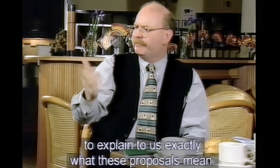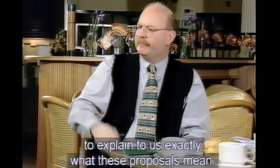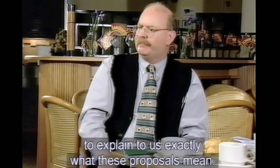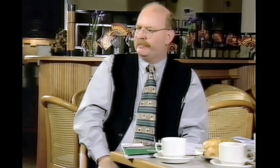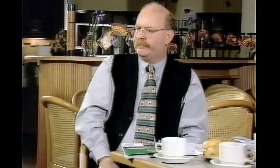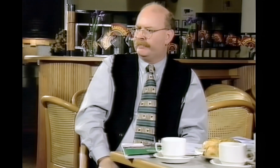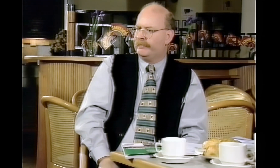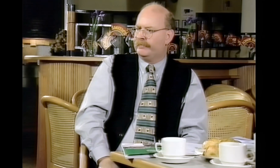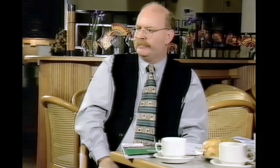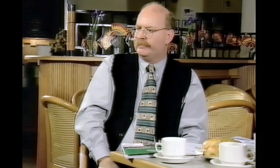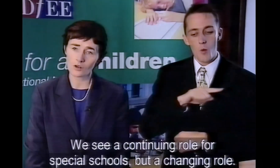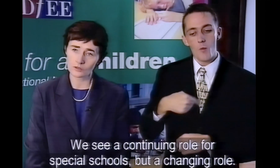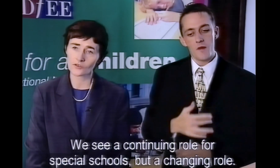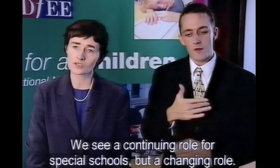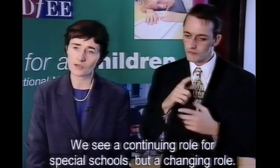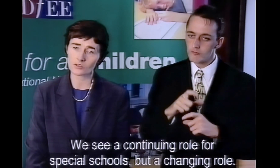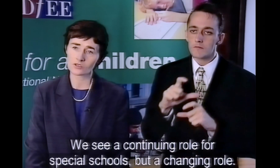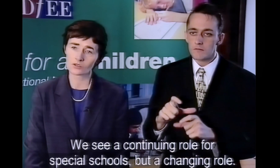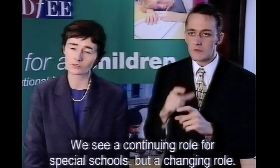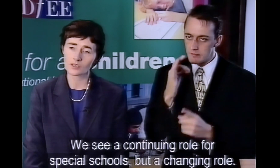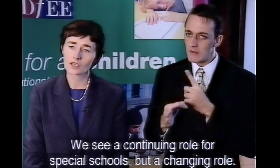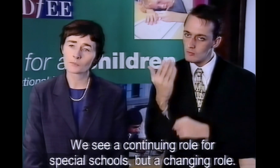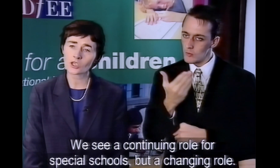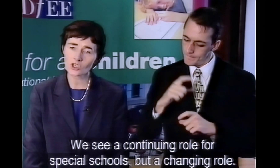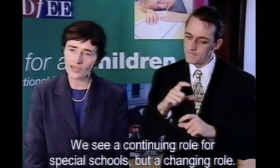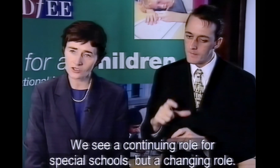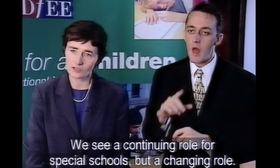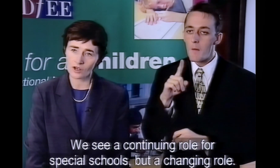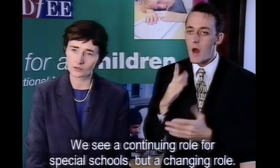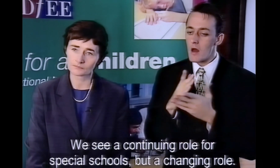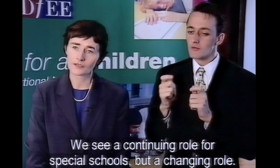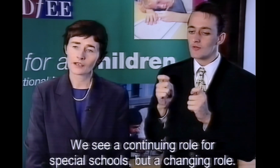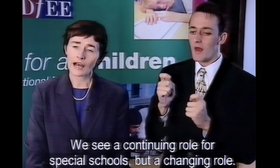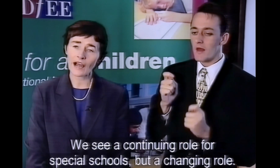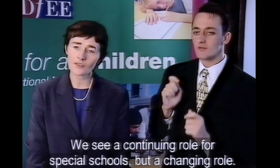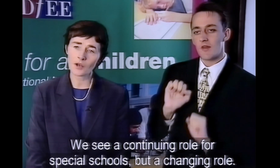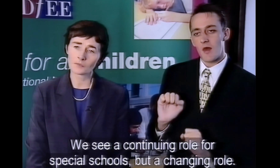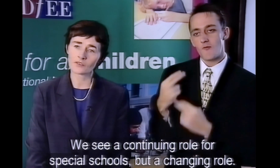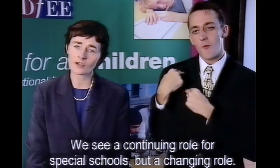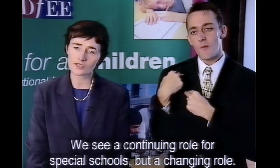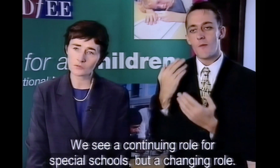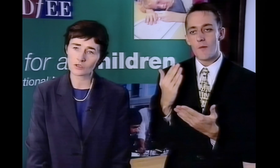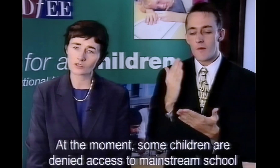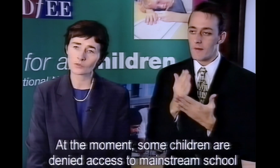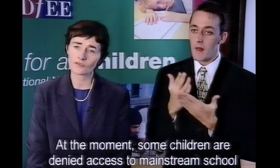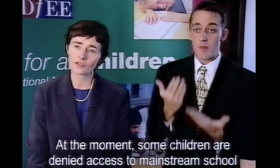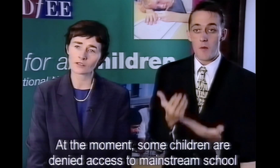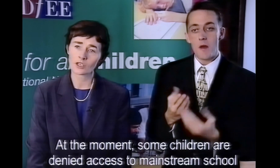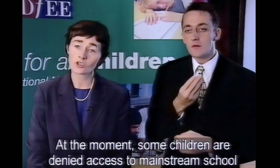We see a continuing role for special schools, but a changing role. At the moment, there are some children who we feel should